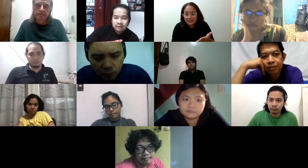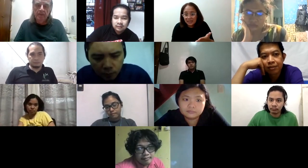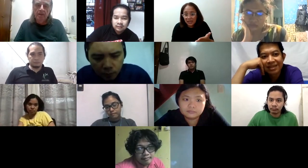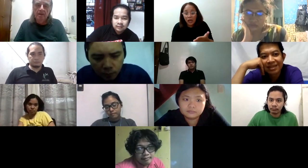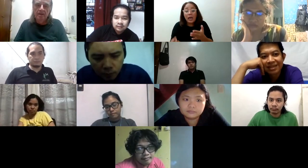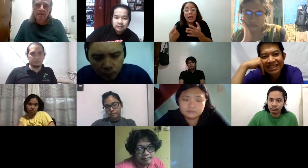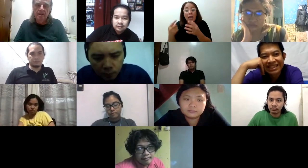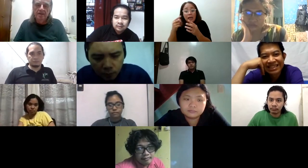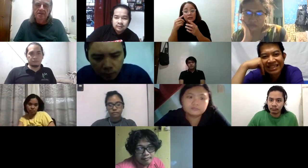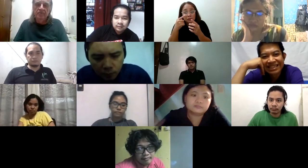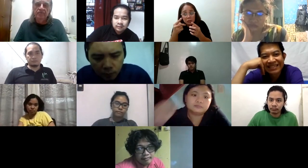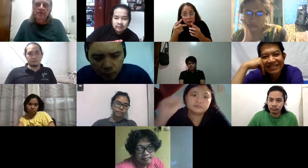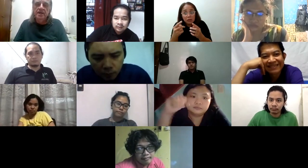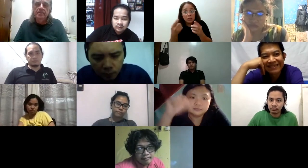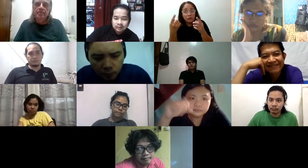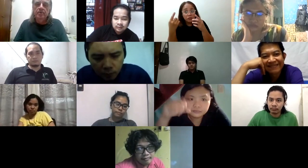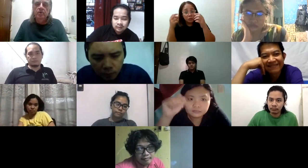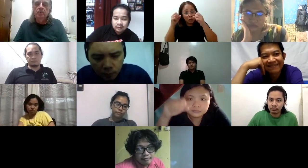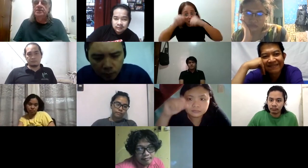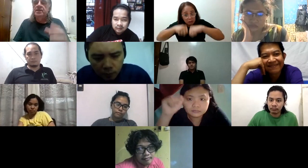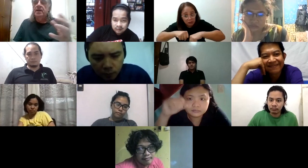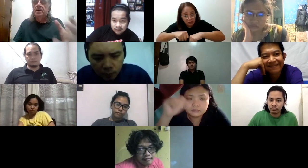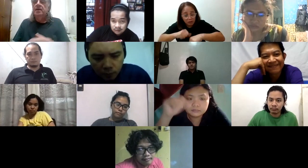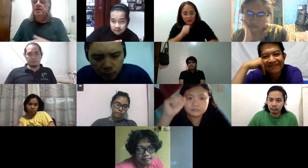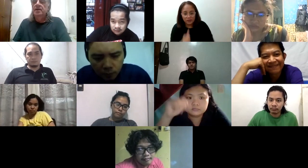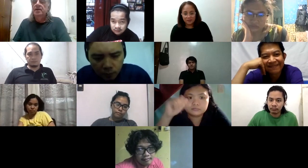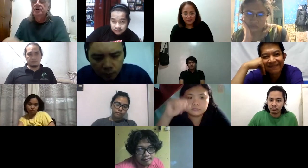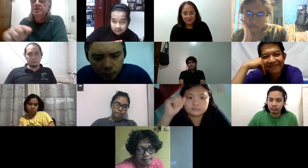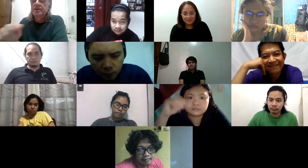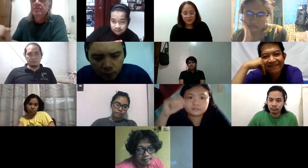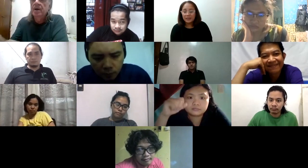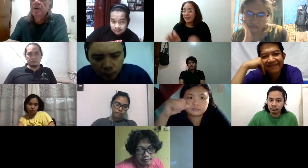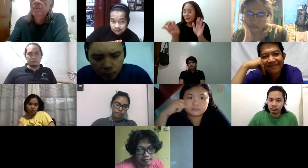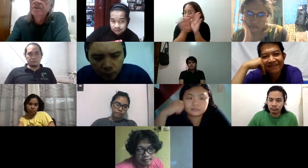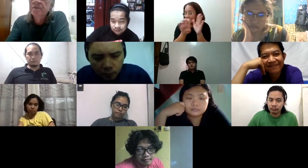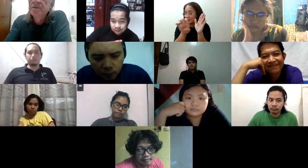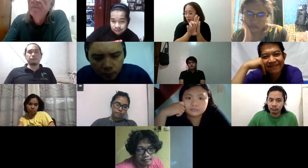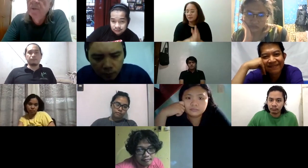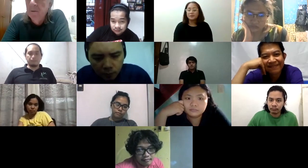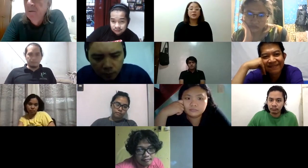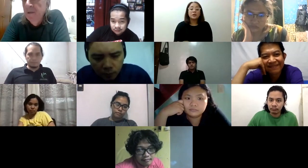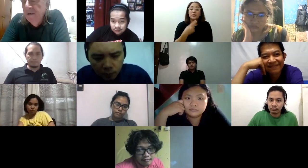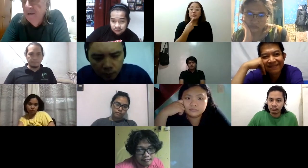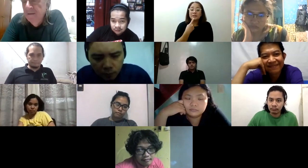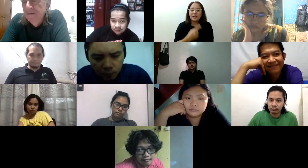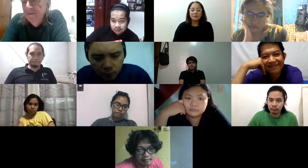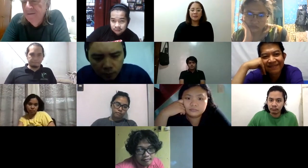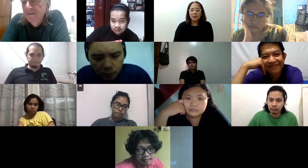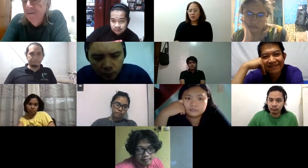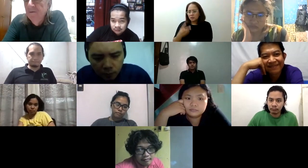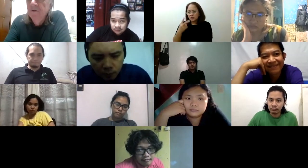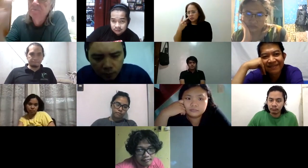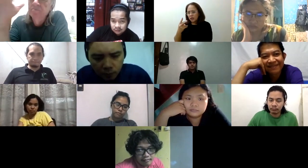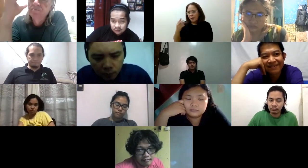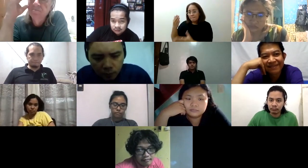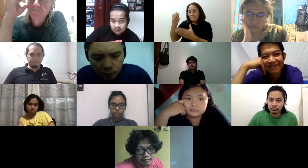Okay, so for example, when we say you see Mongo as a subject, then you go,